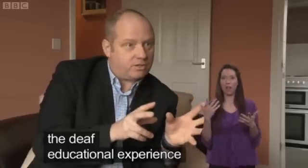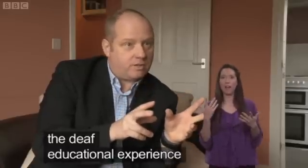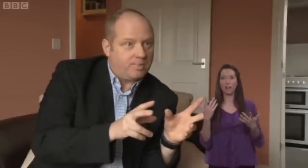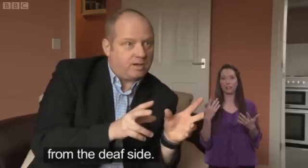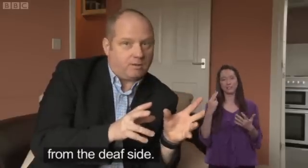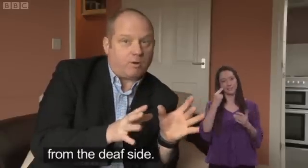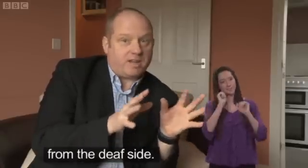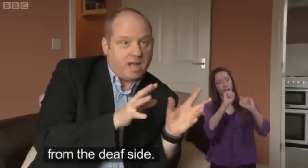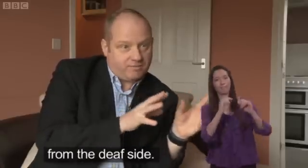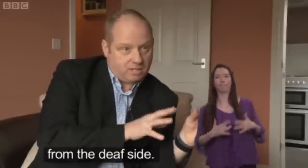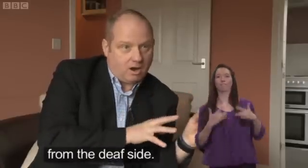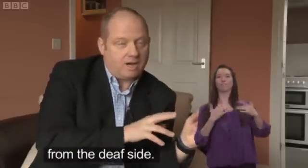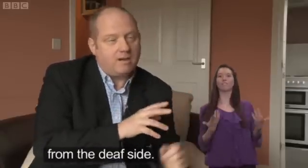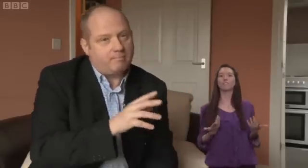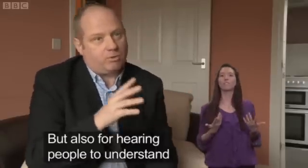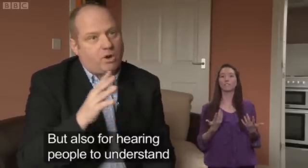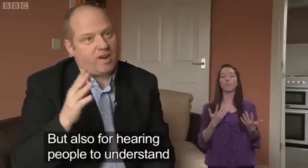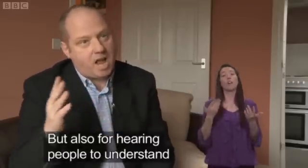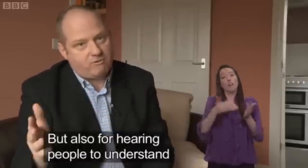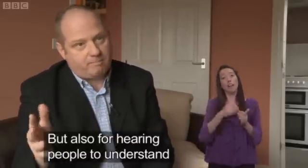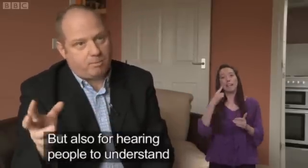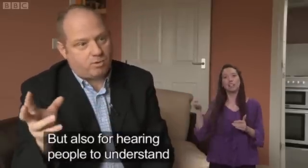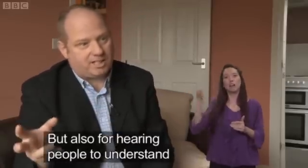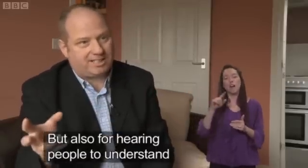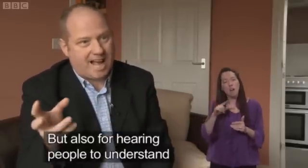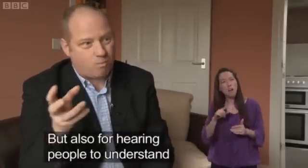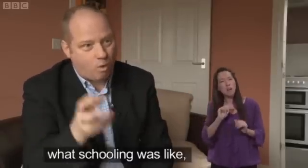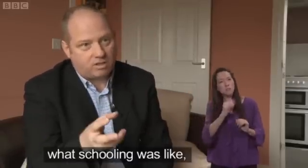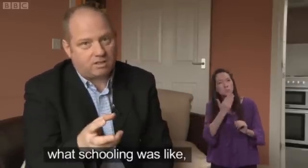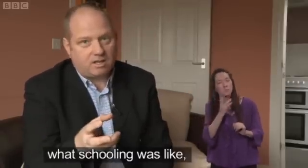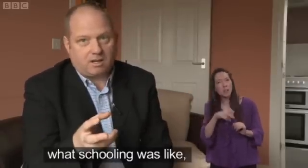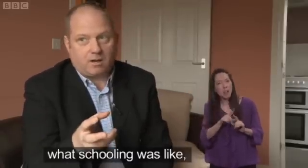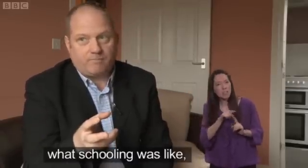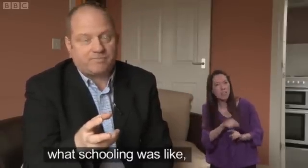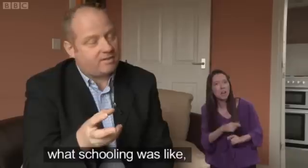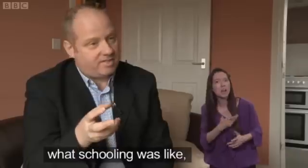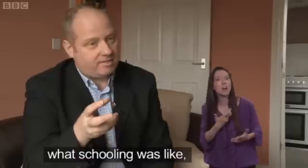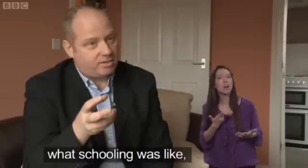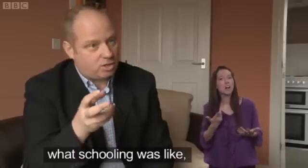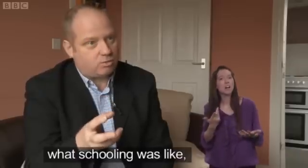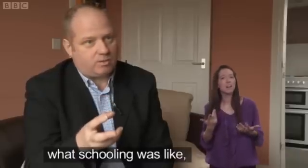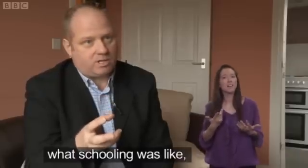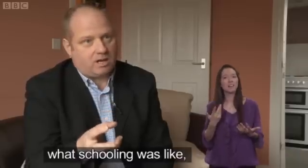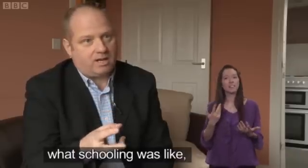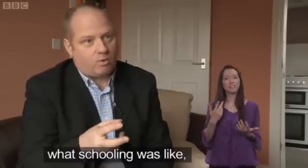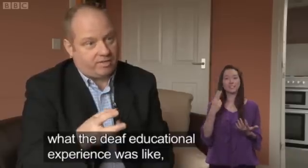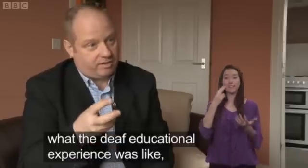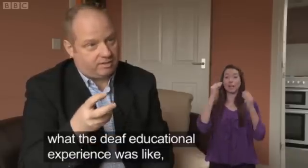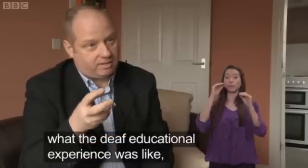from the deaf side, but also for hearing people to understand what schooling was like, what the